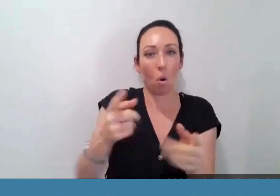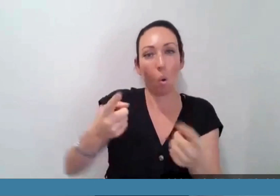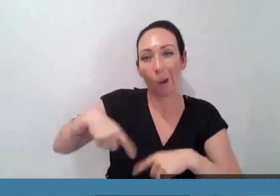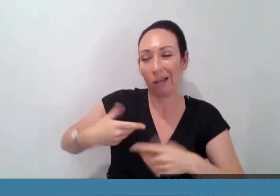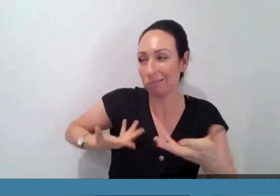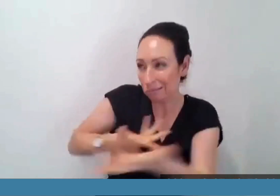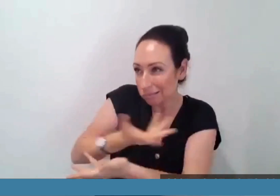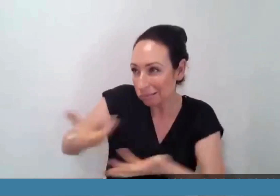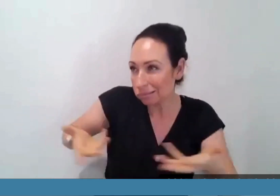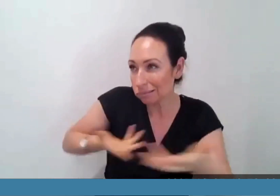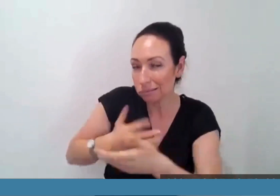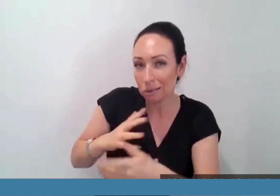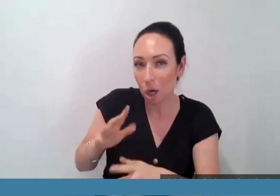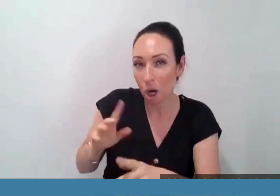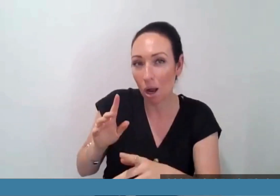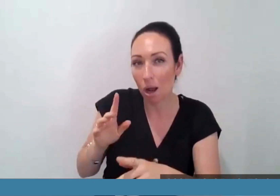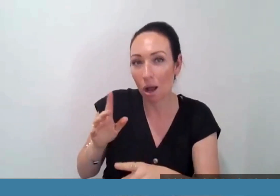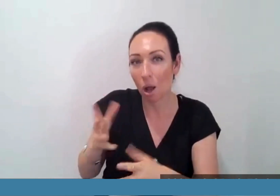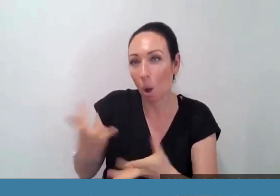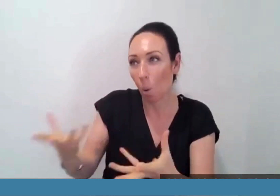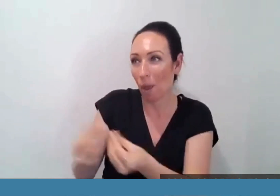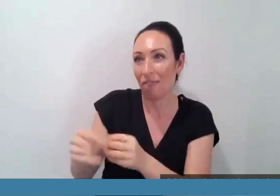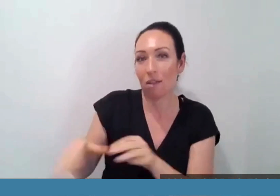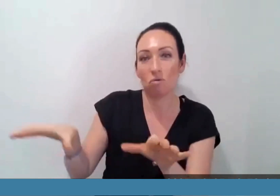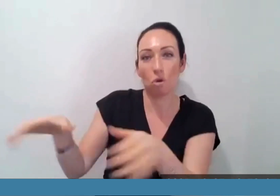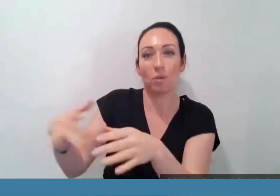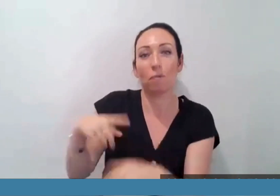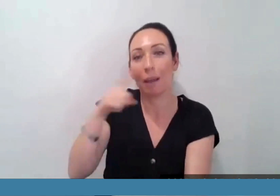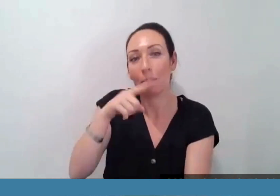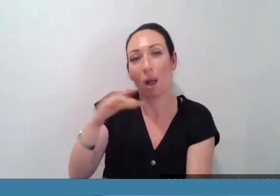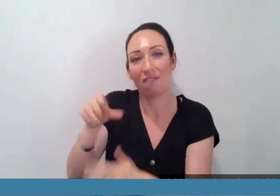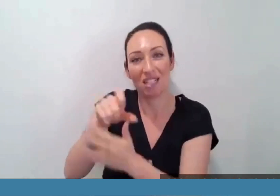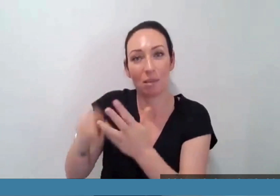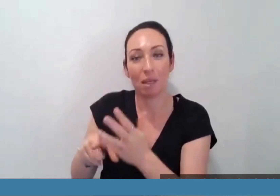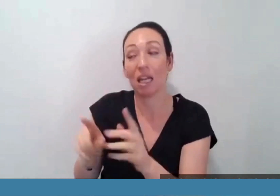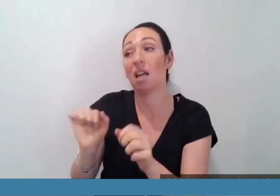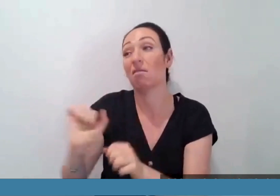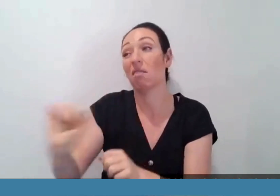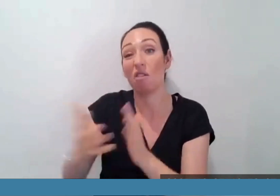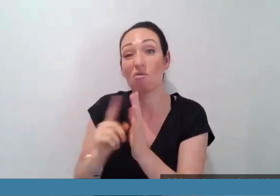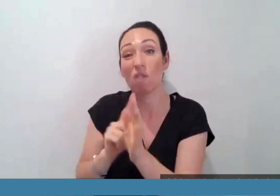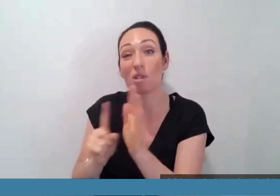with disability, their representative organisation, government